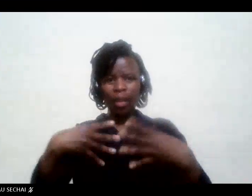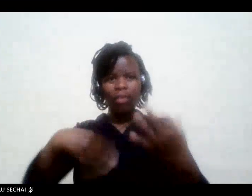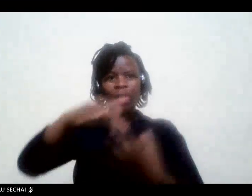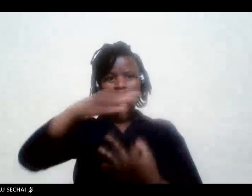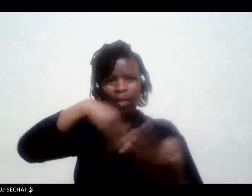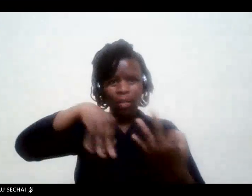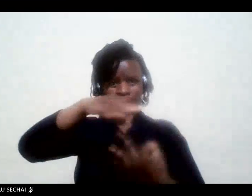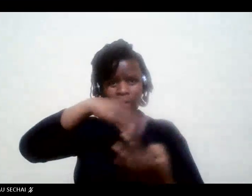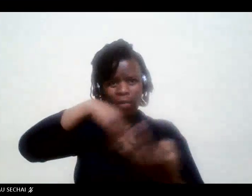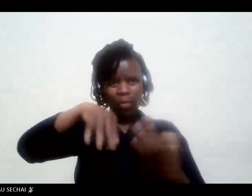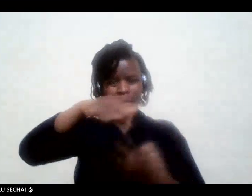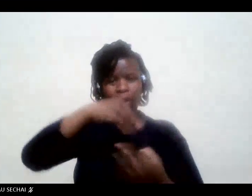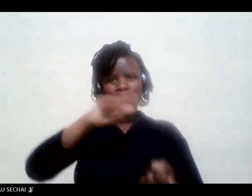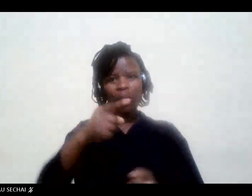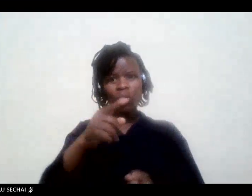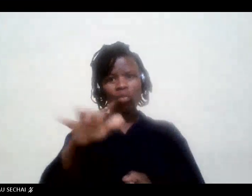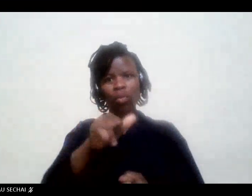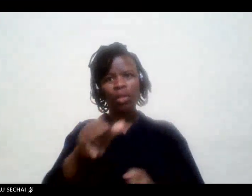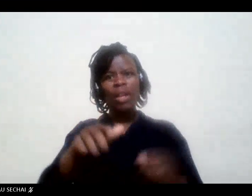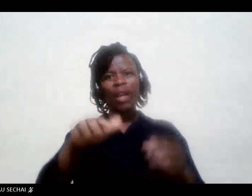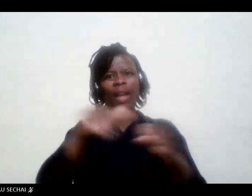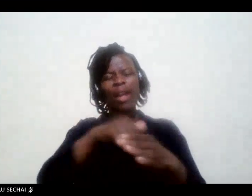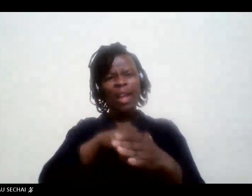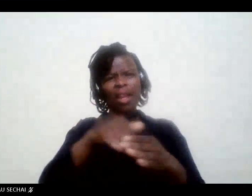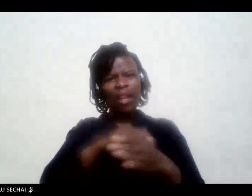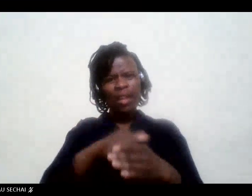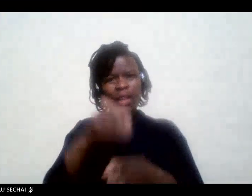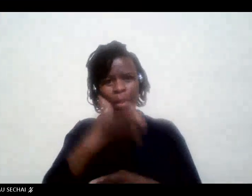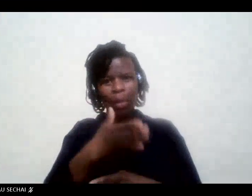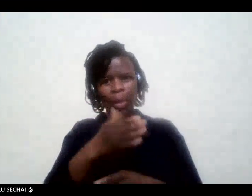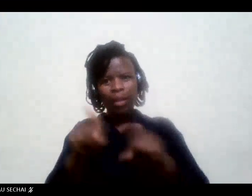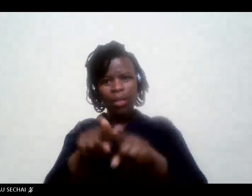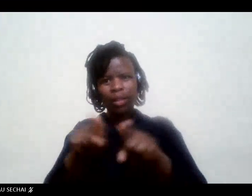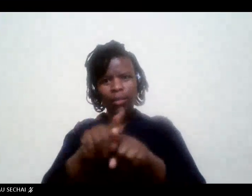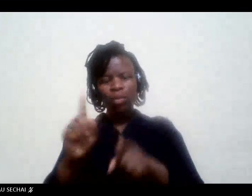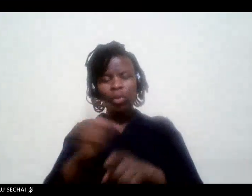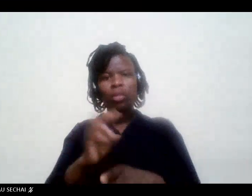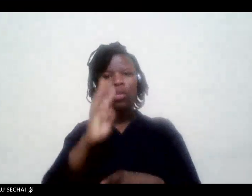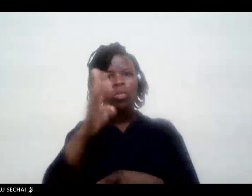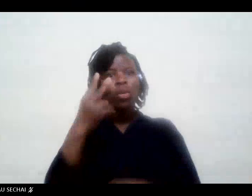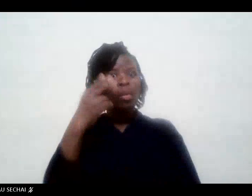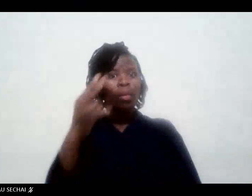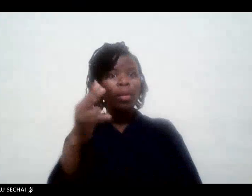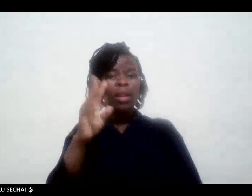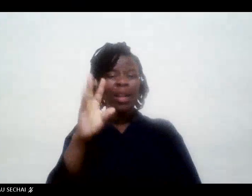keep participating, and we'll see you on Thursday. So look at questions